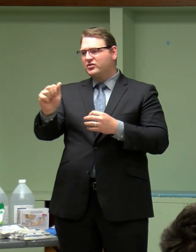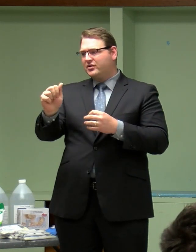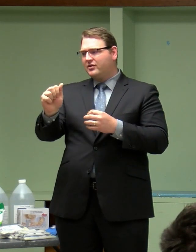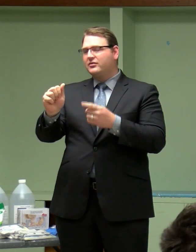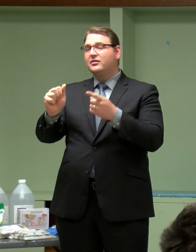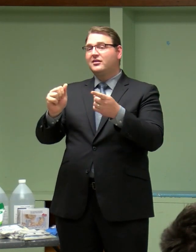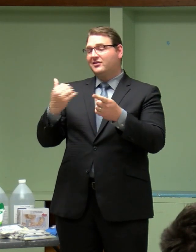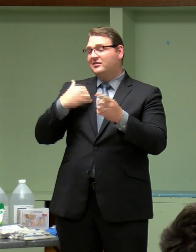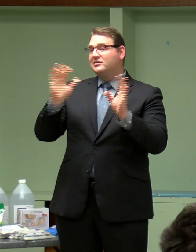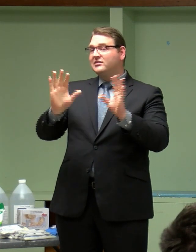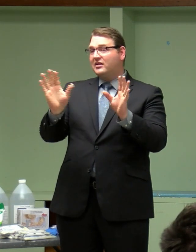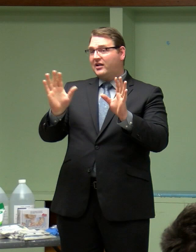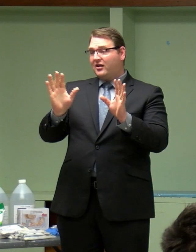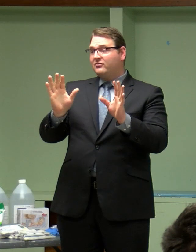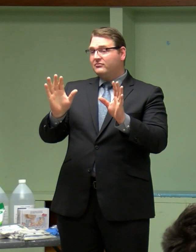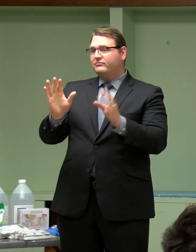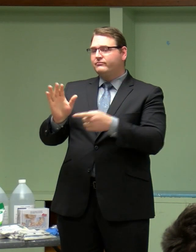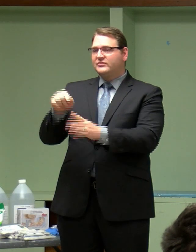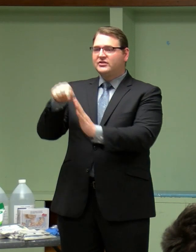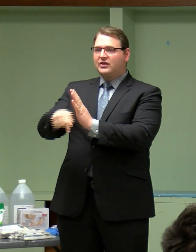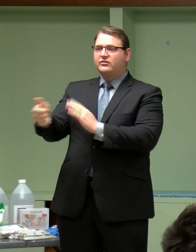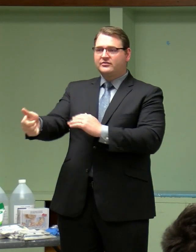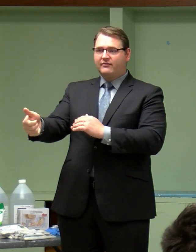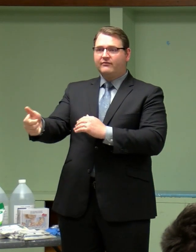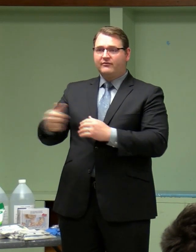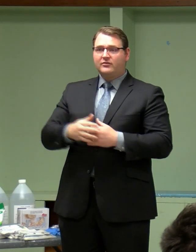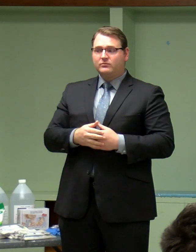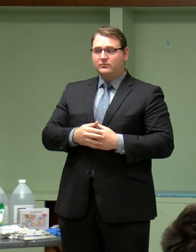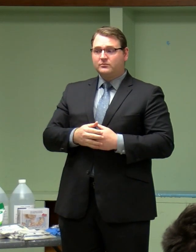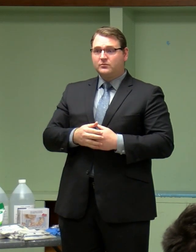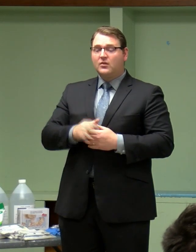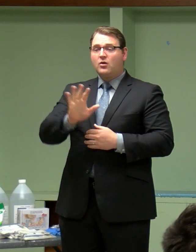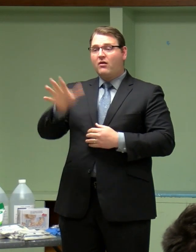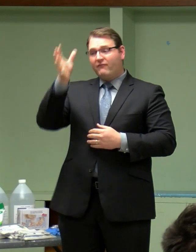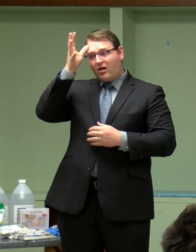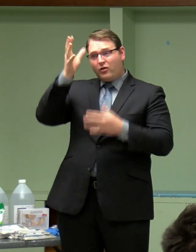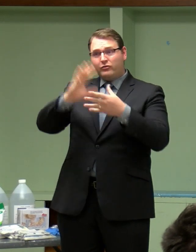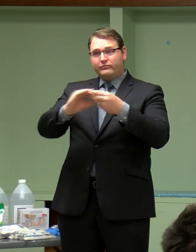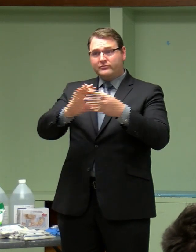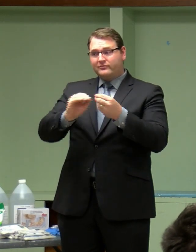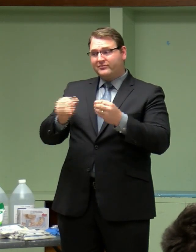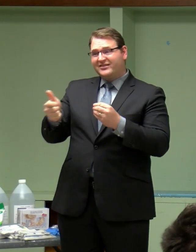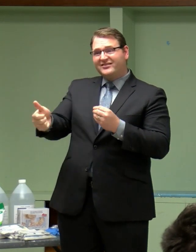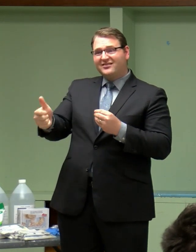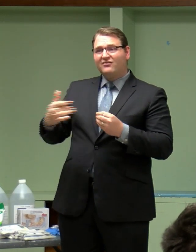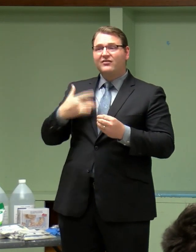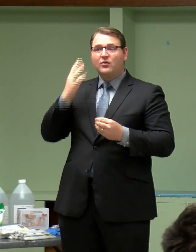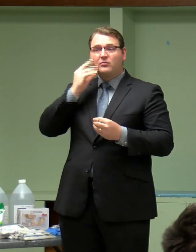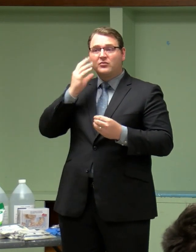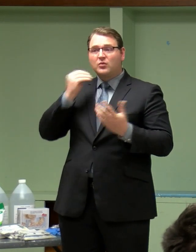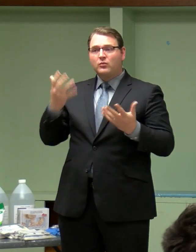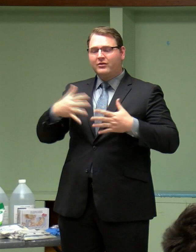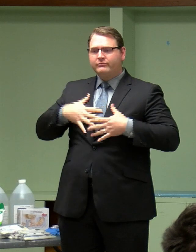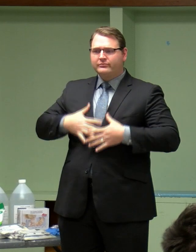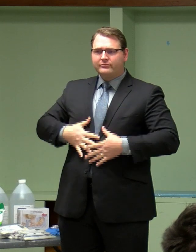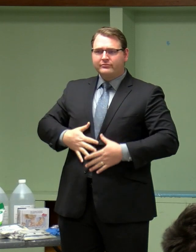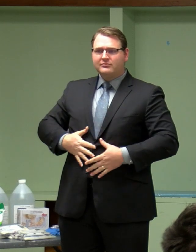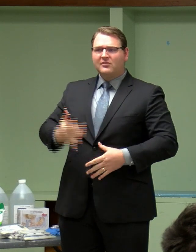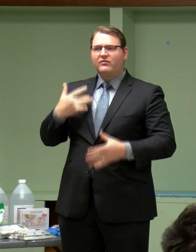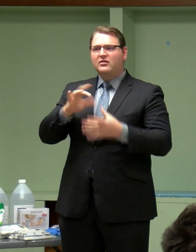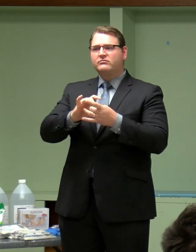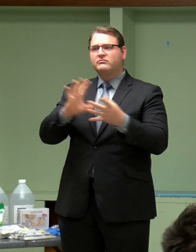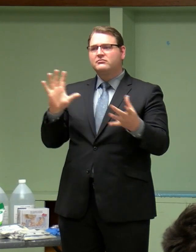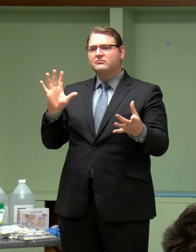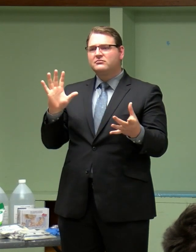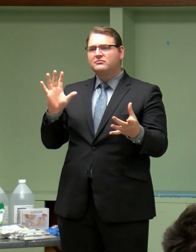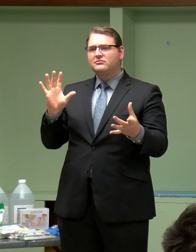that she had been detached and depressed. And I just want to point out to folks that as we move forward, all of